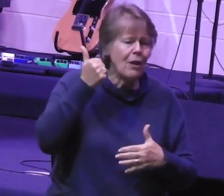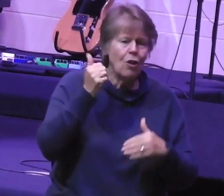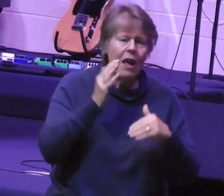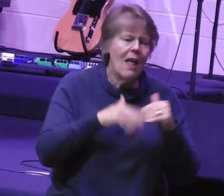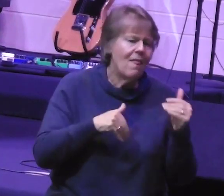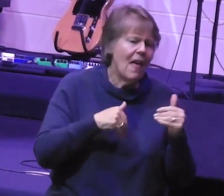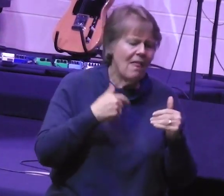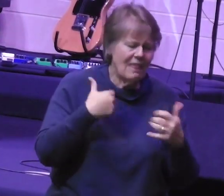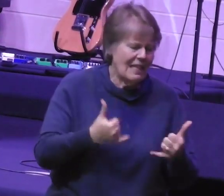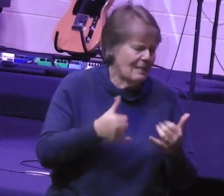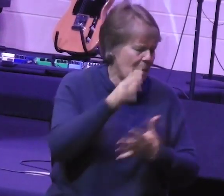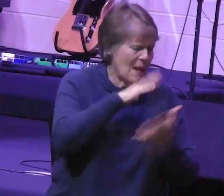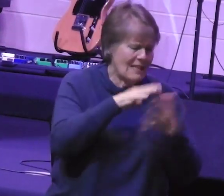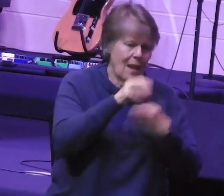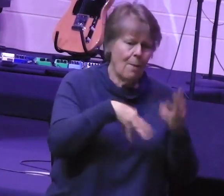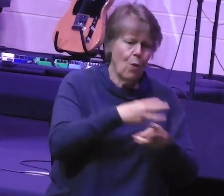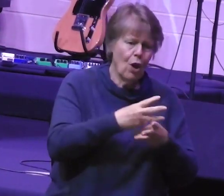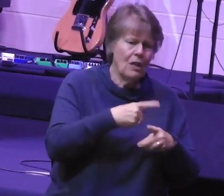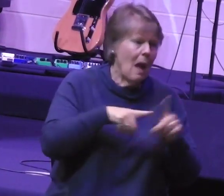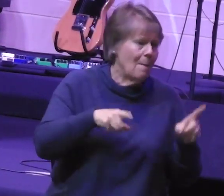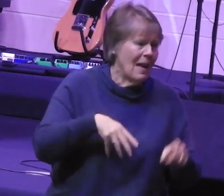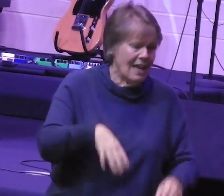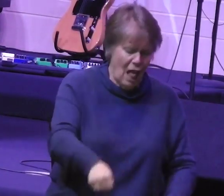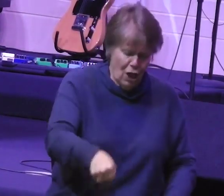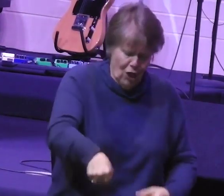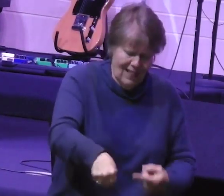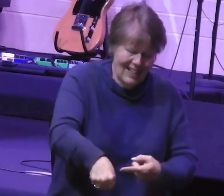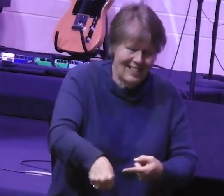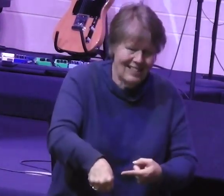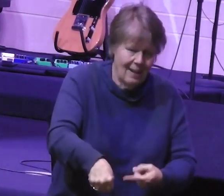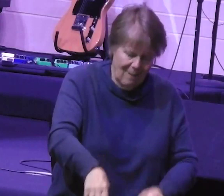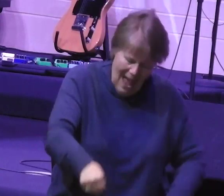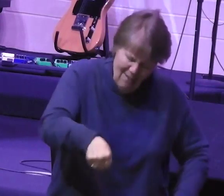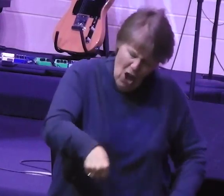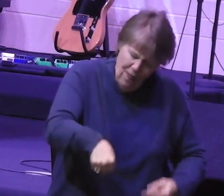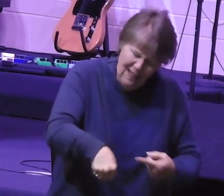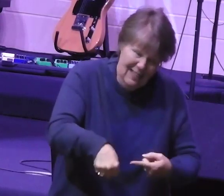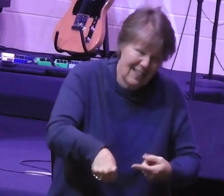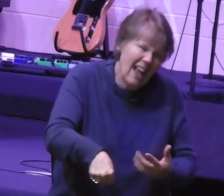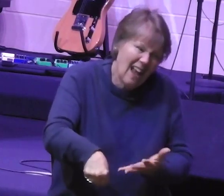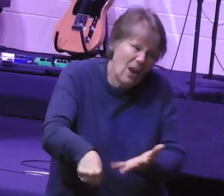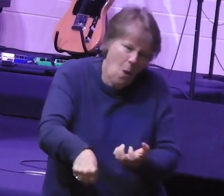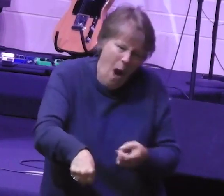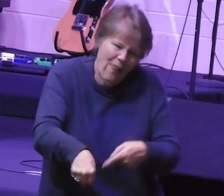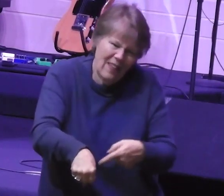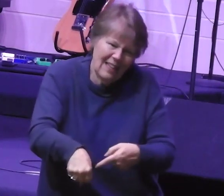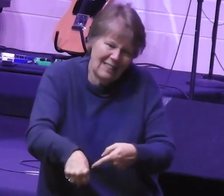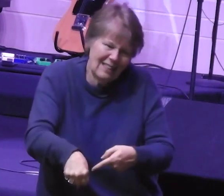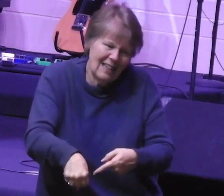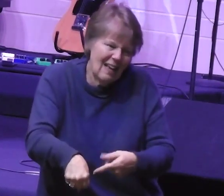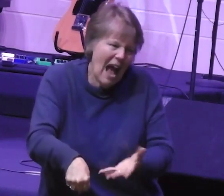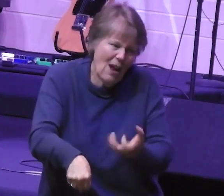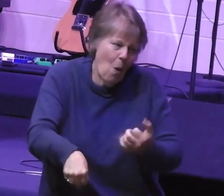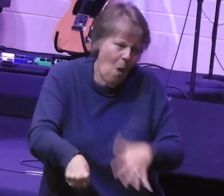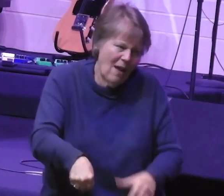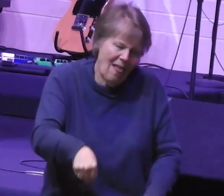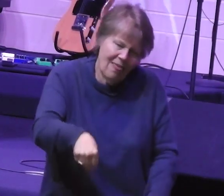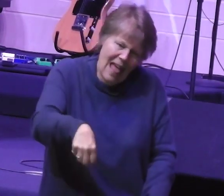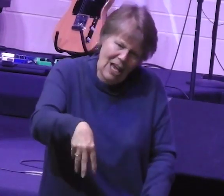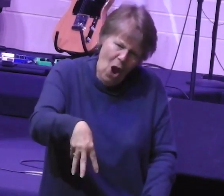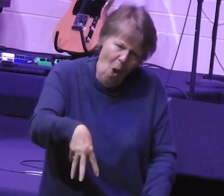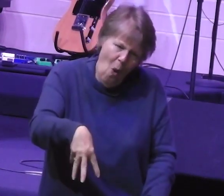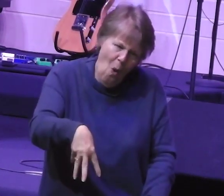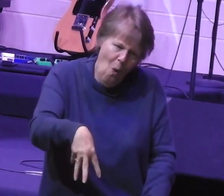we go, ooh, but look at this. I kind of want this though. I kind of want this. And then we're like, oh no, what am I